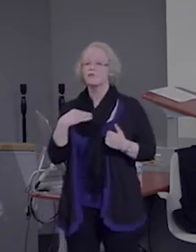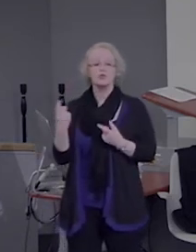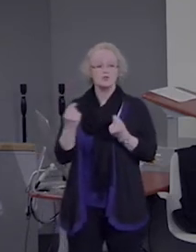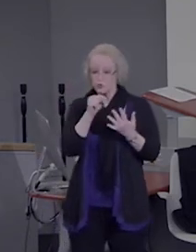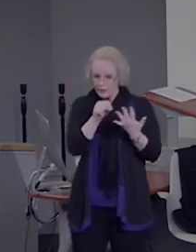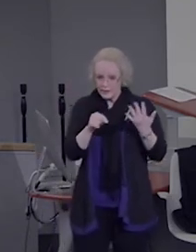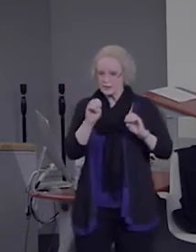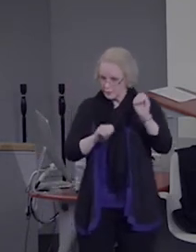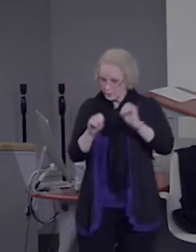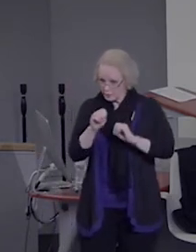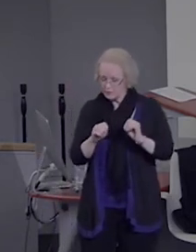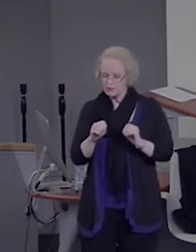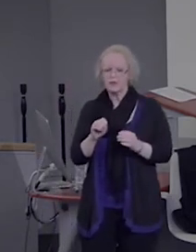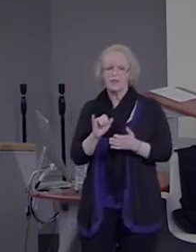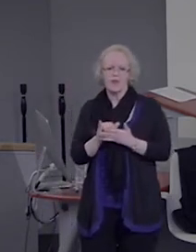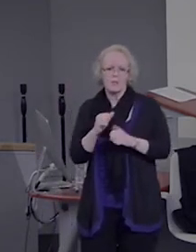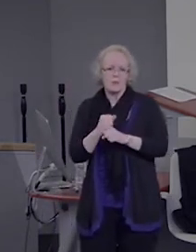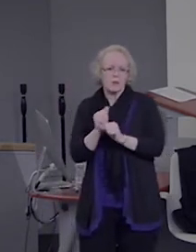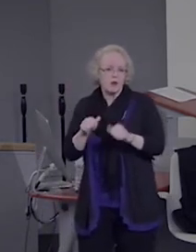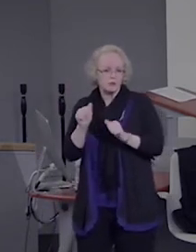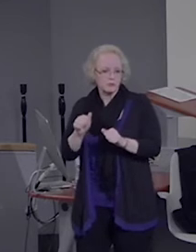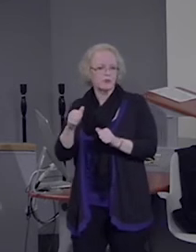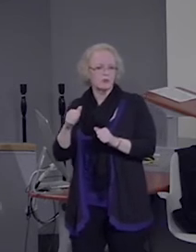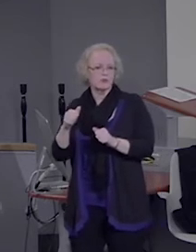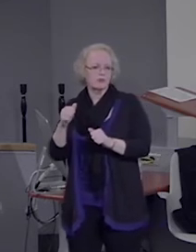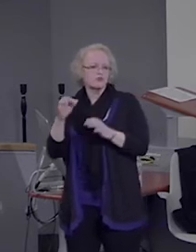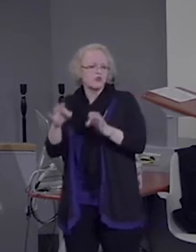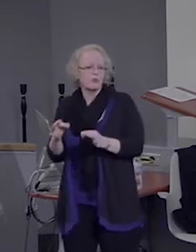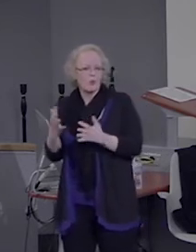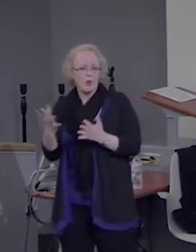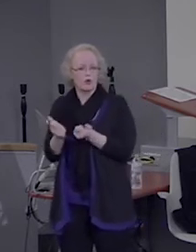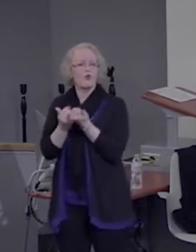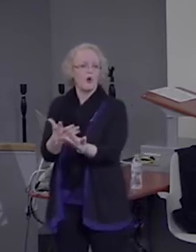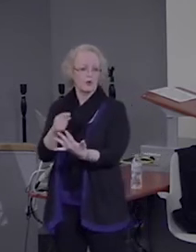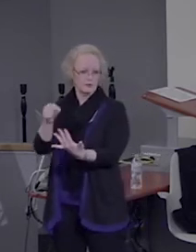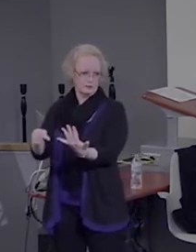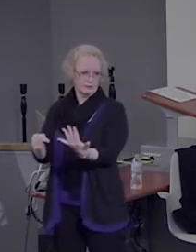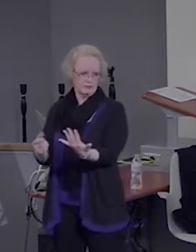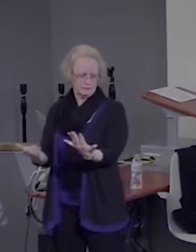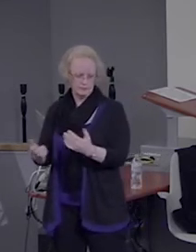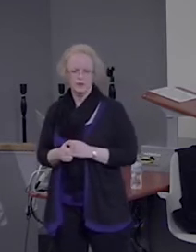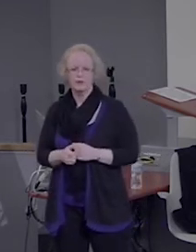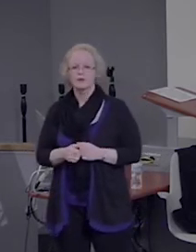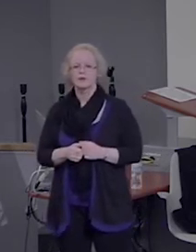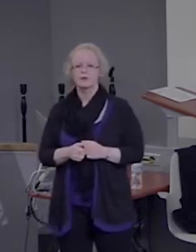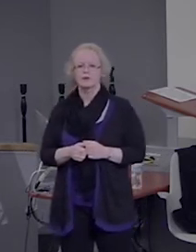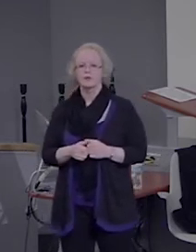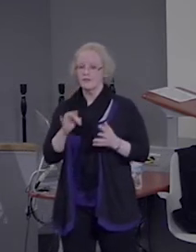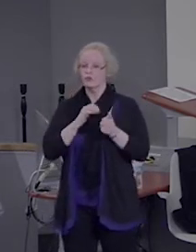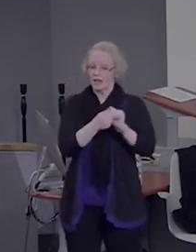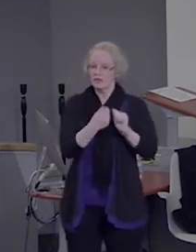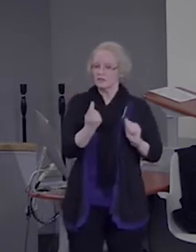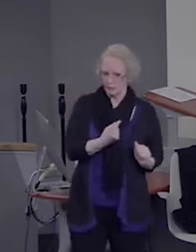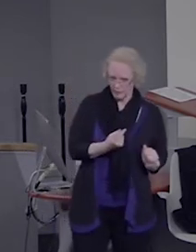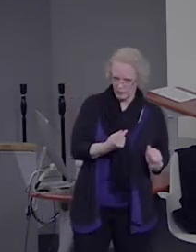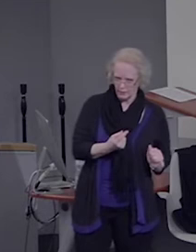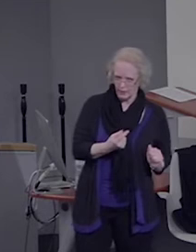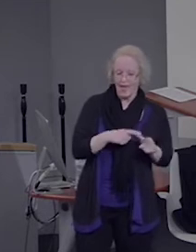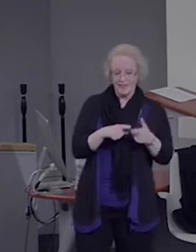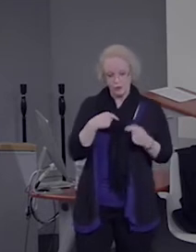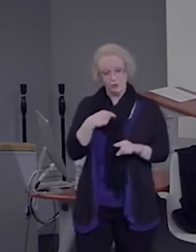experiments will also enable us to determine determine some causal links so if you change something and then